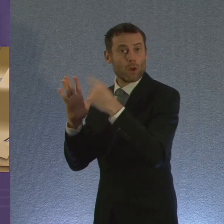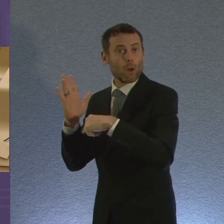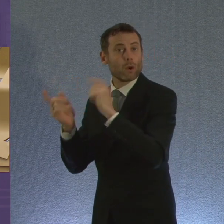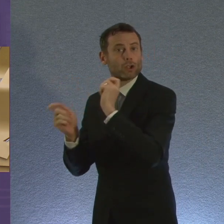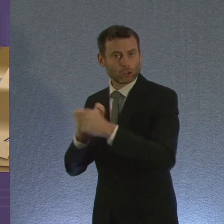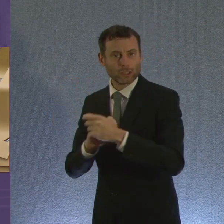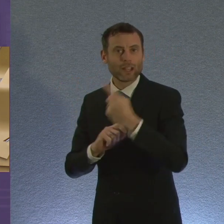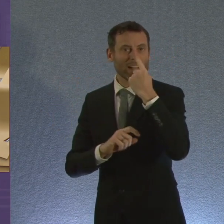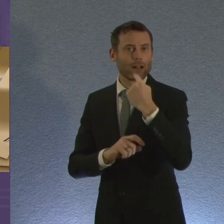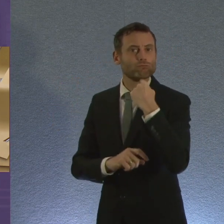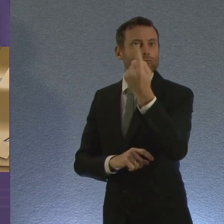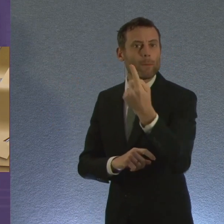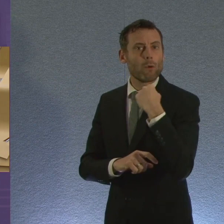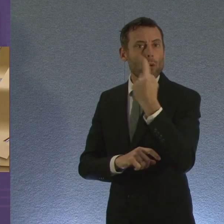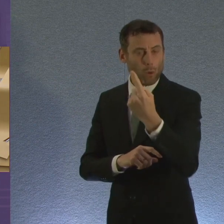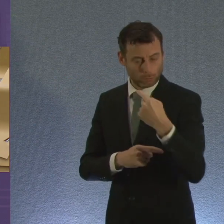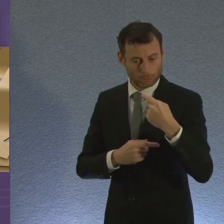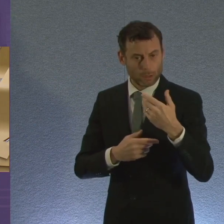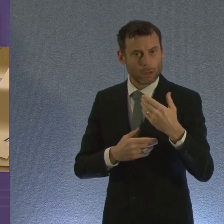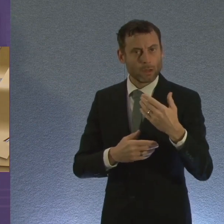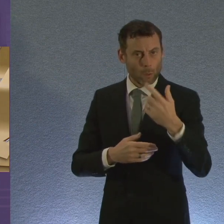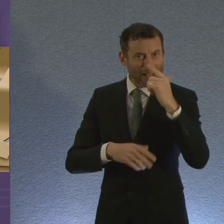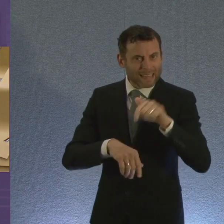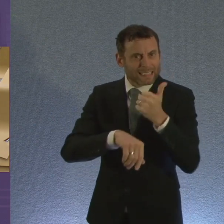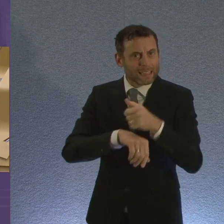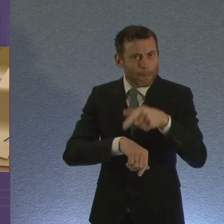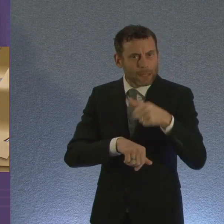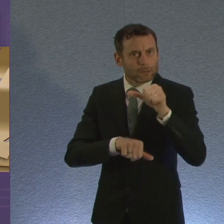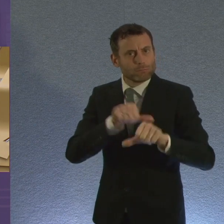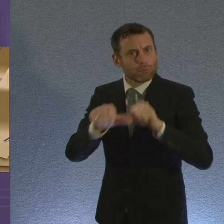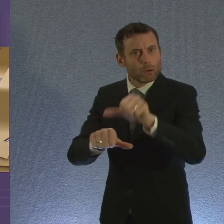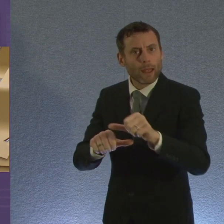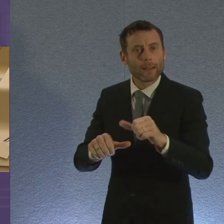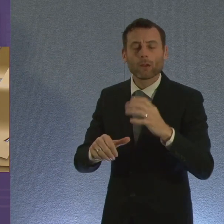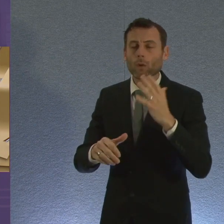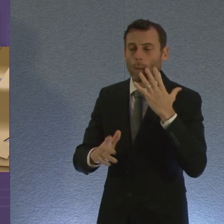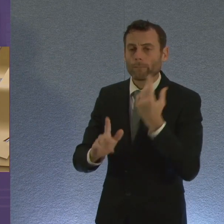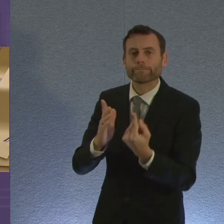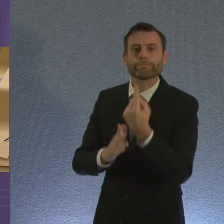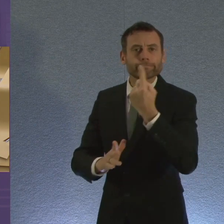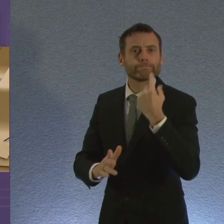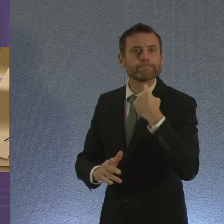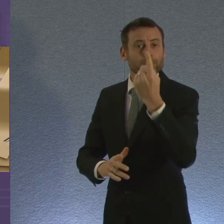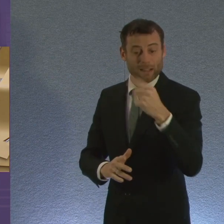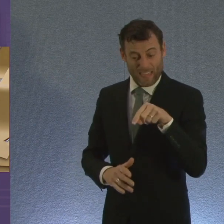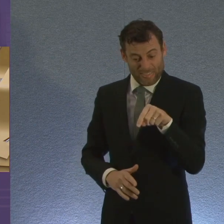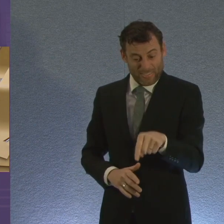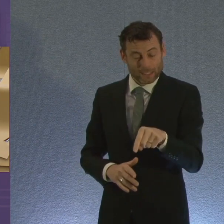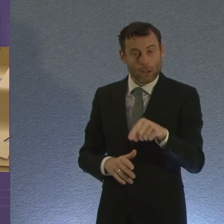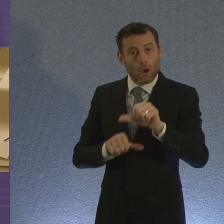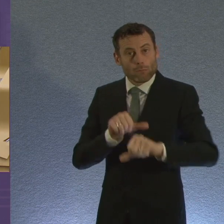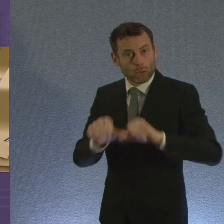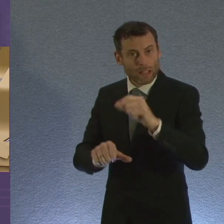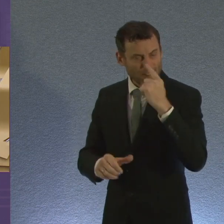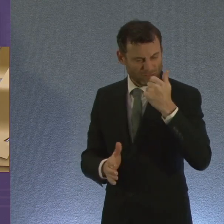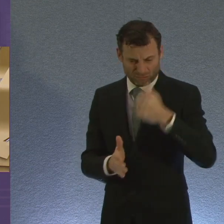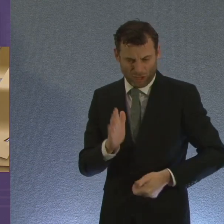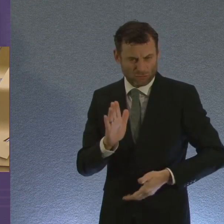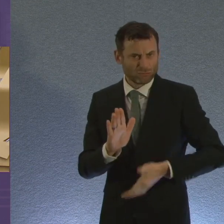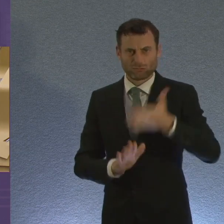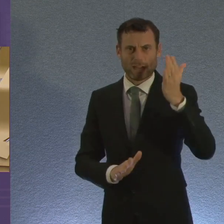on guidelines for reporting across the government. That committee could feed into that, and that work could start almost instantly. So I hope we could perhaps take that